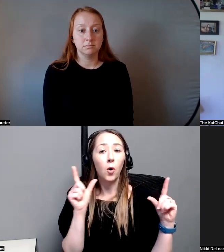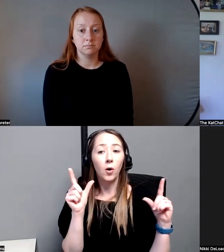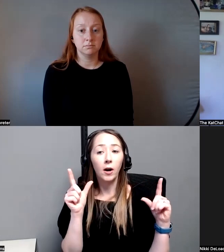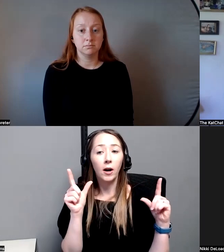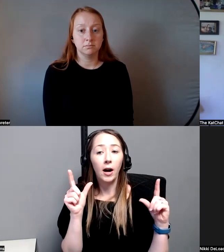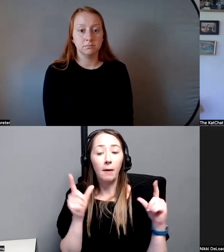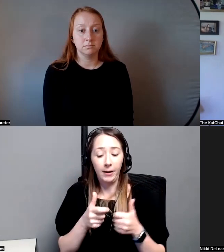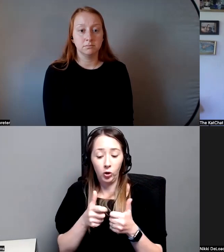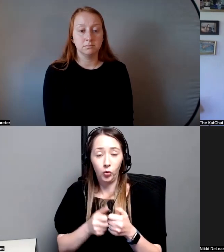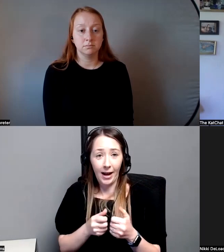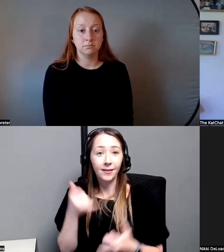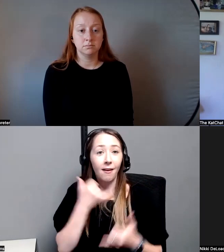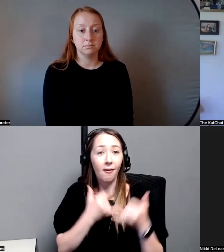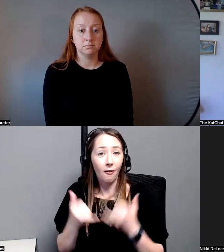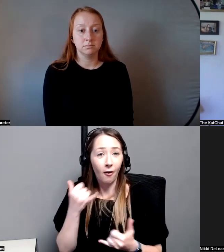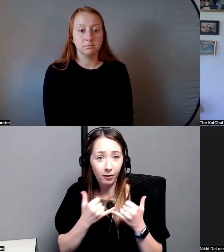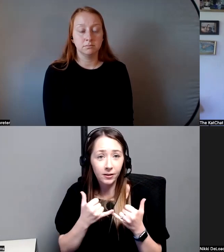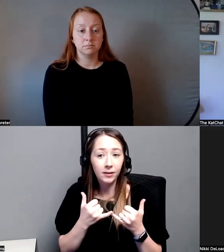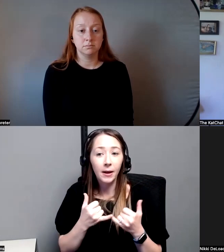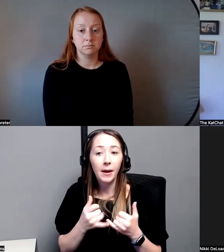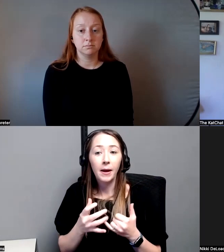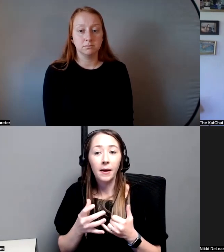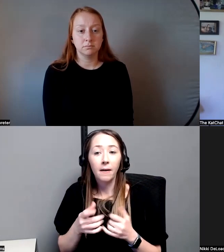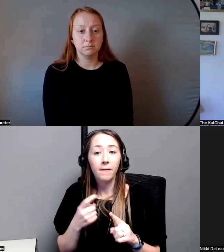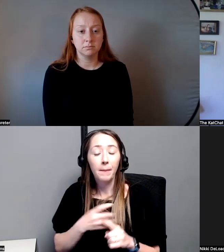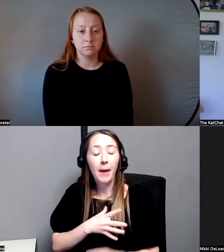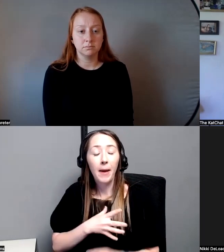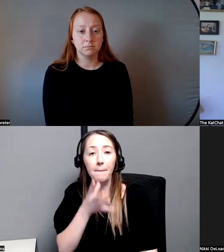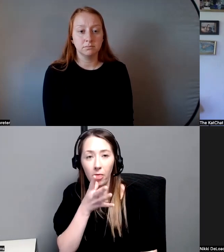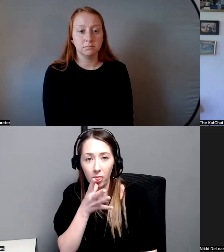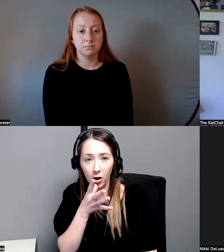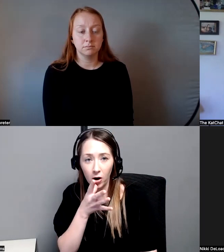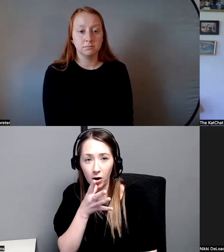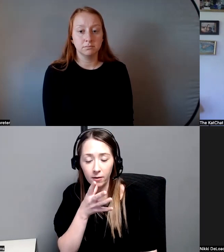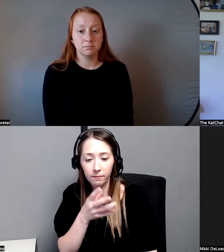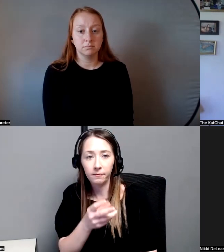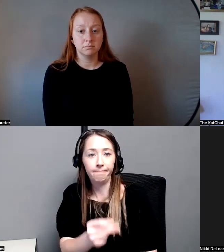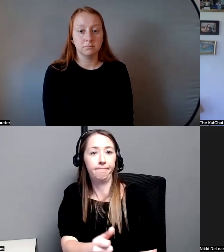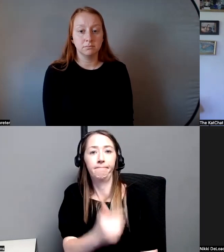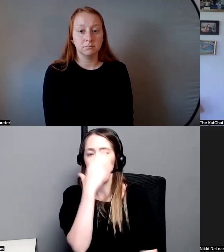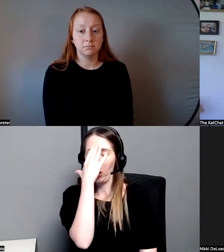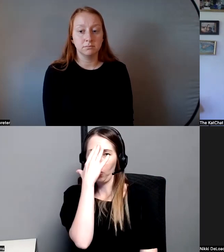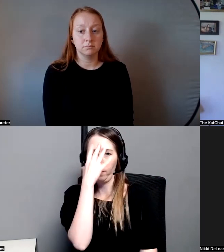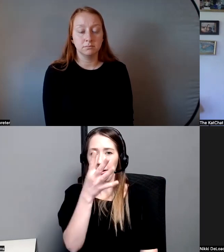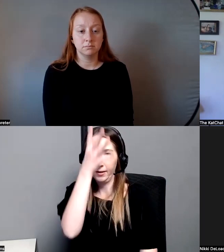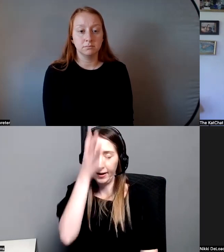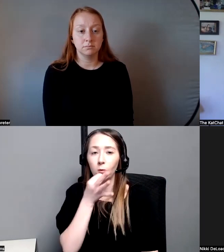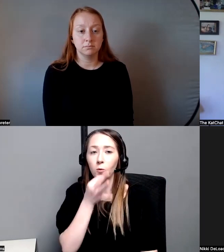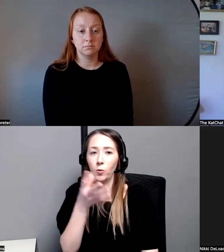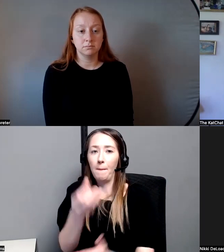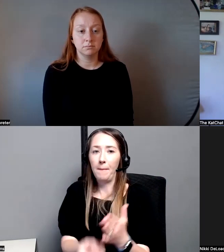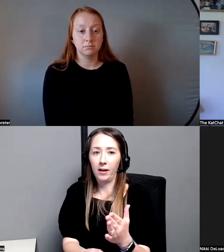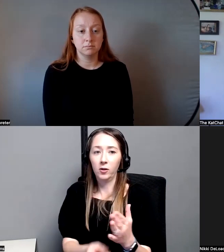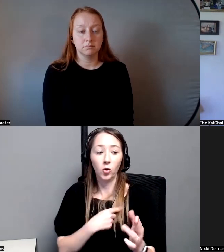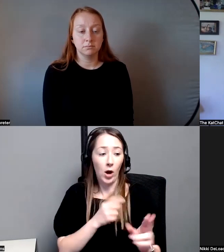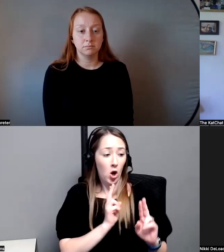of texts and calls from my mother. And I knew right away that this was it. And so I rushed to